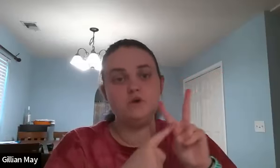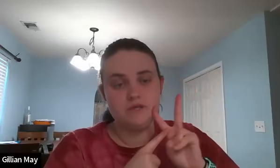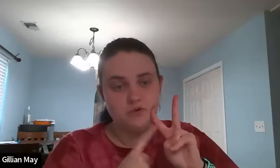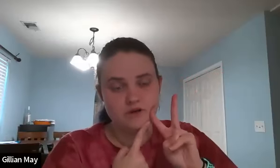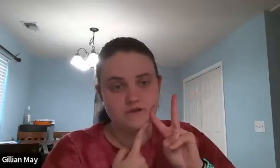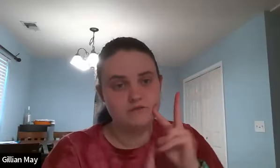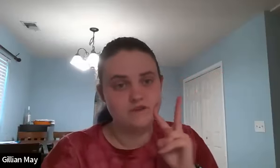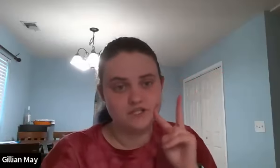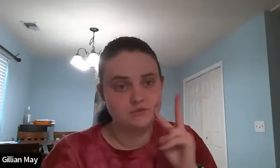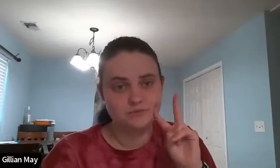be your pointer finger, vegetable.